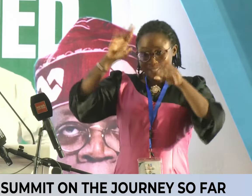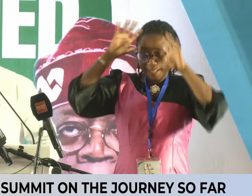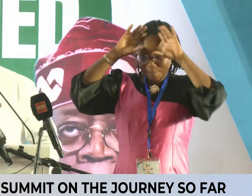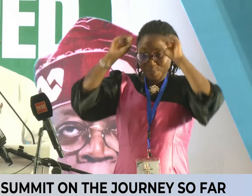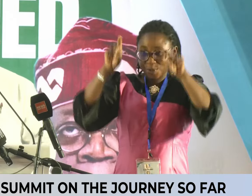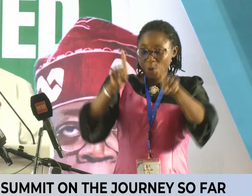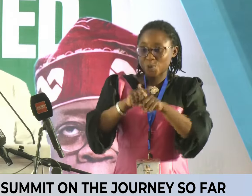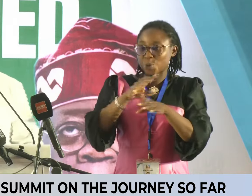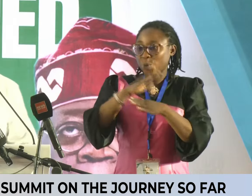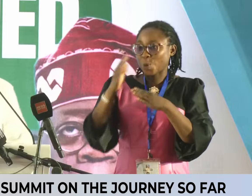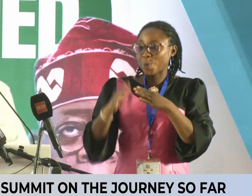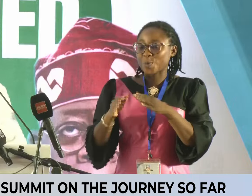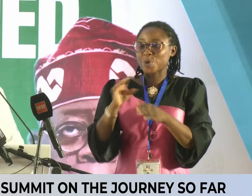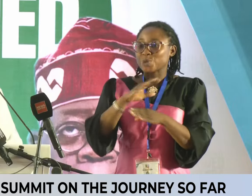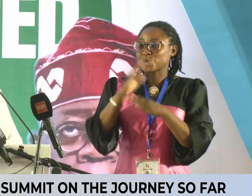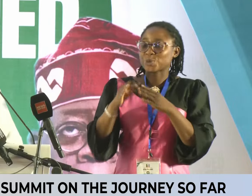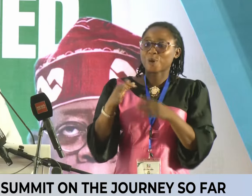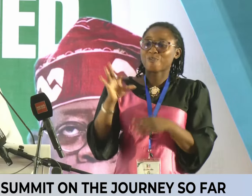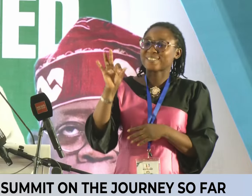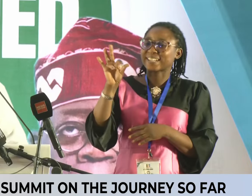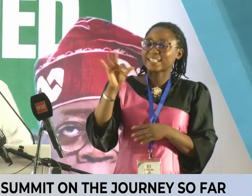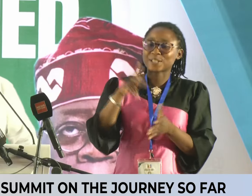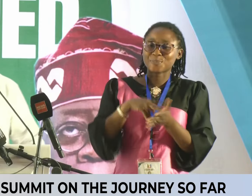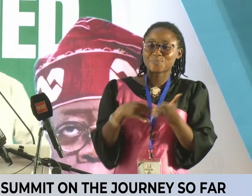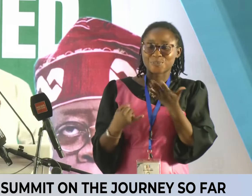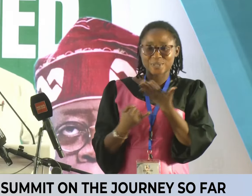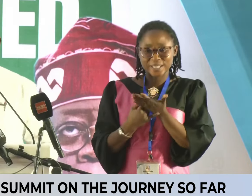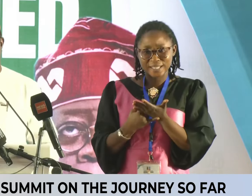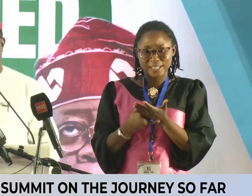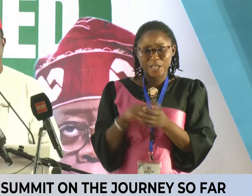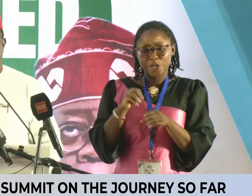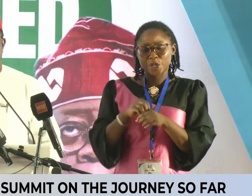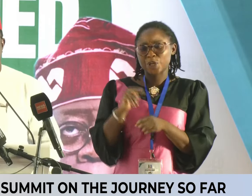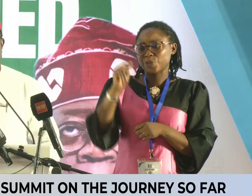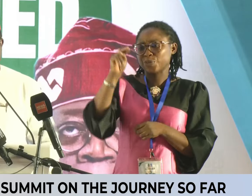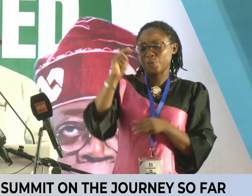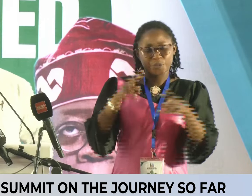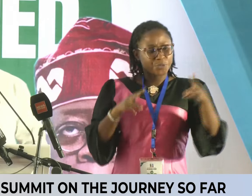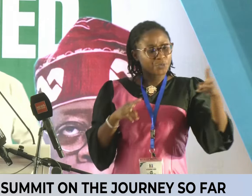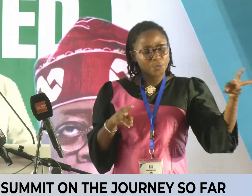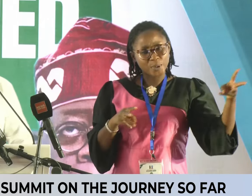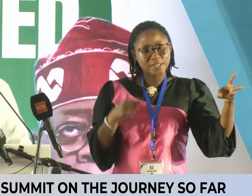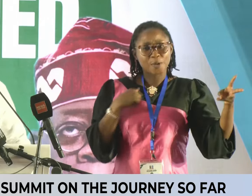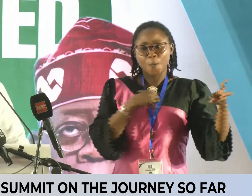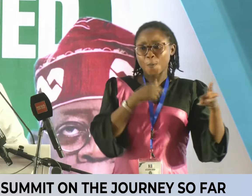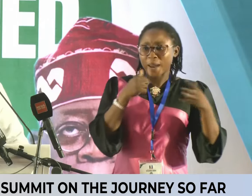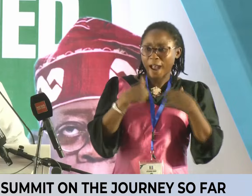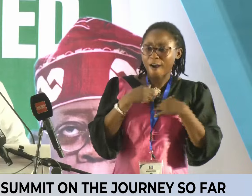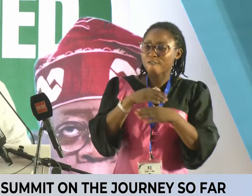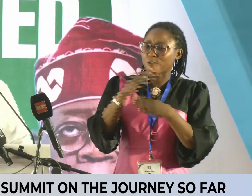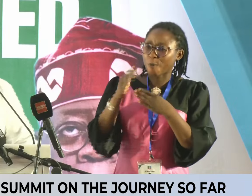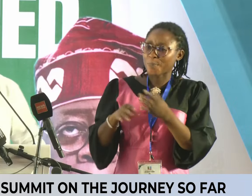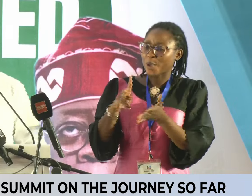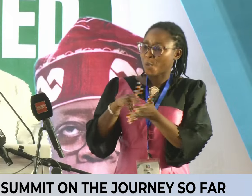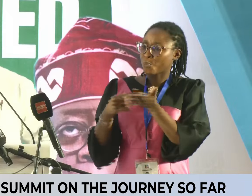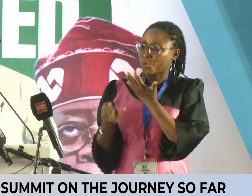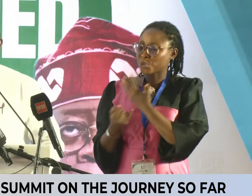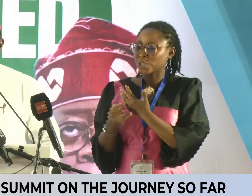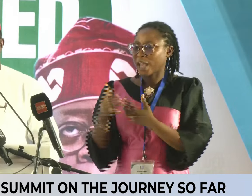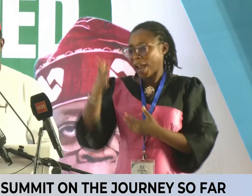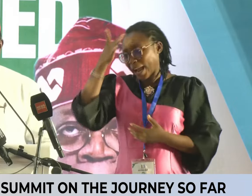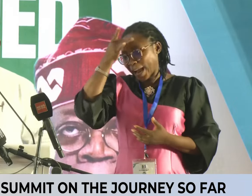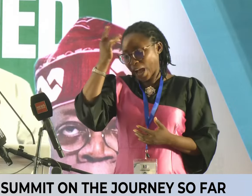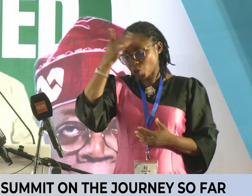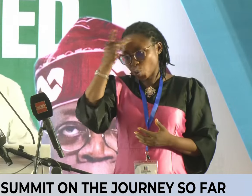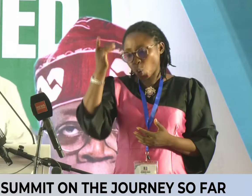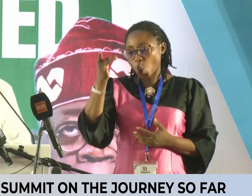has also completed a total of 19 projects. In Northwest, we have completed the project in Kano,